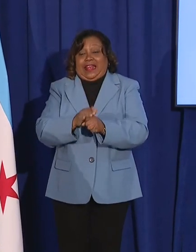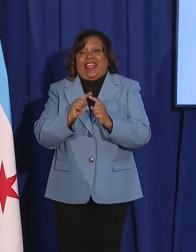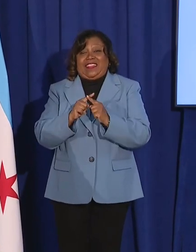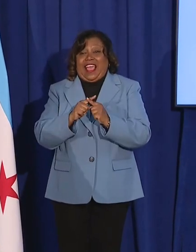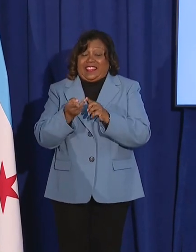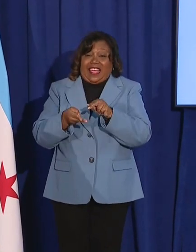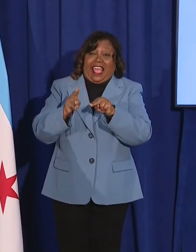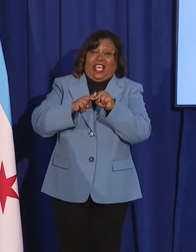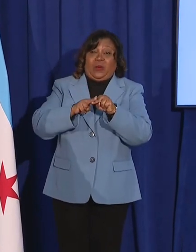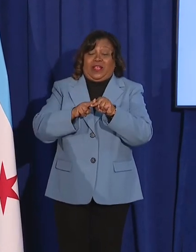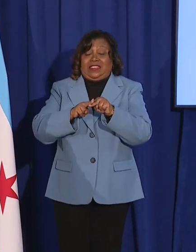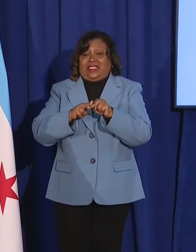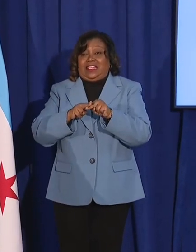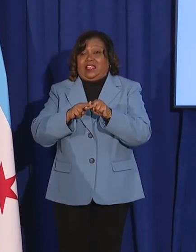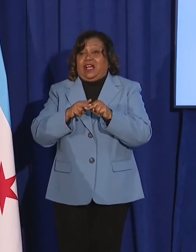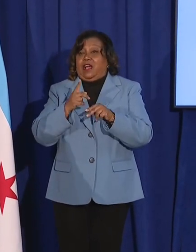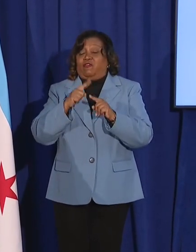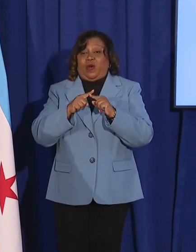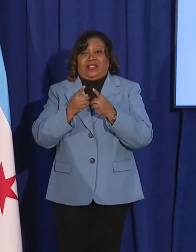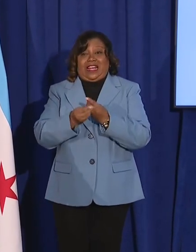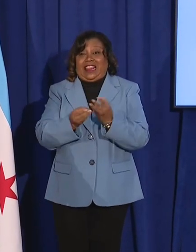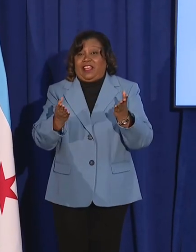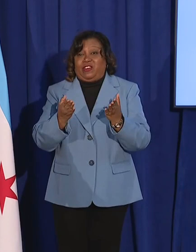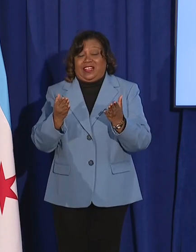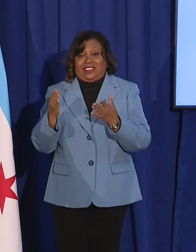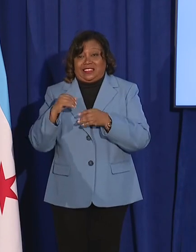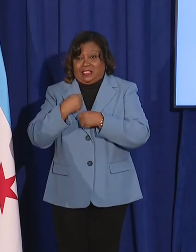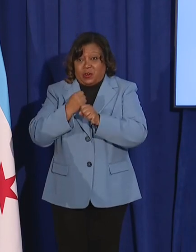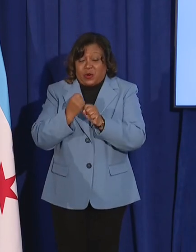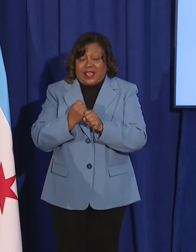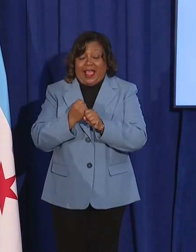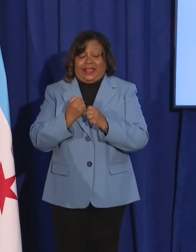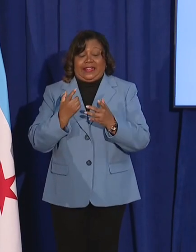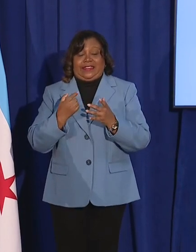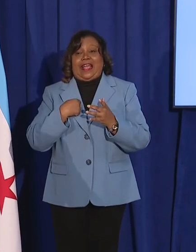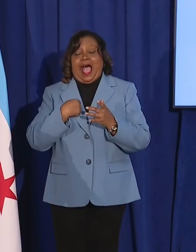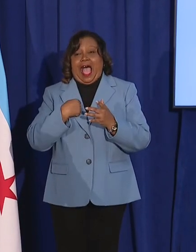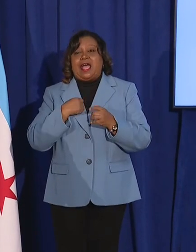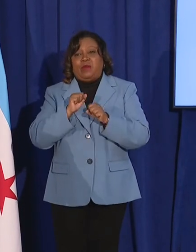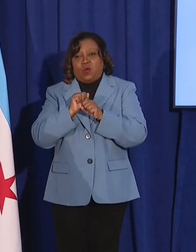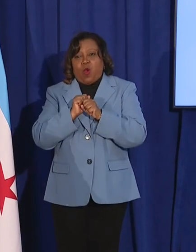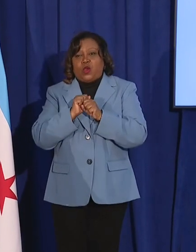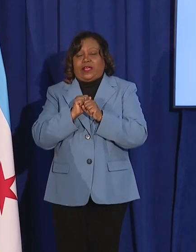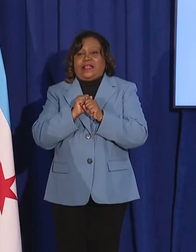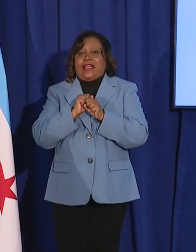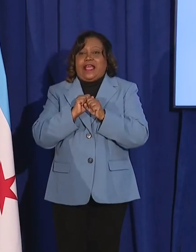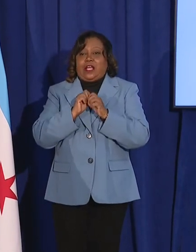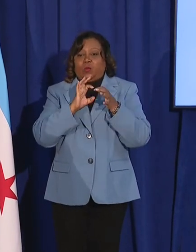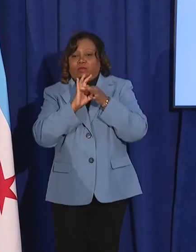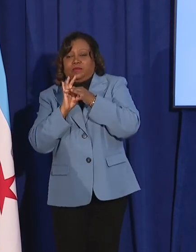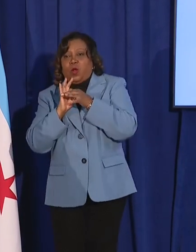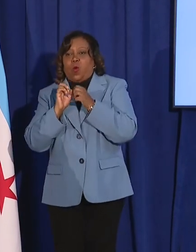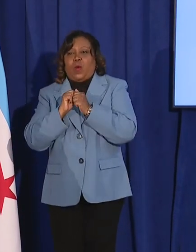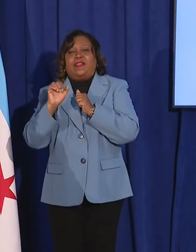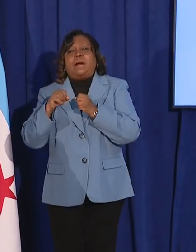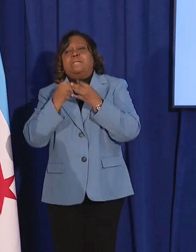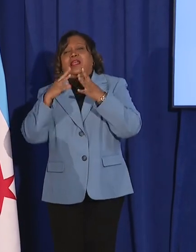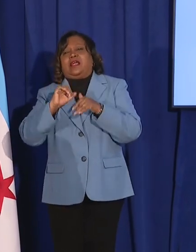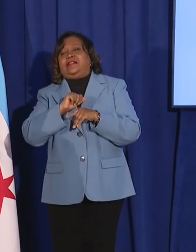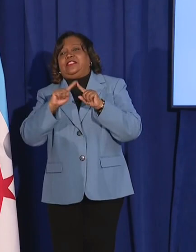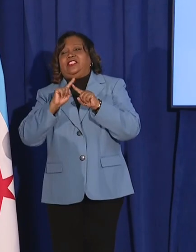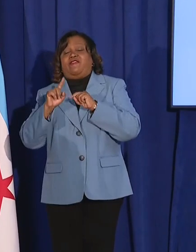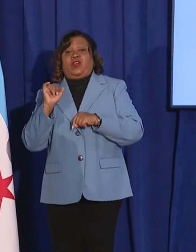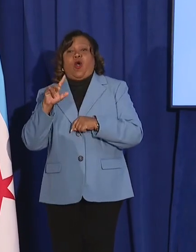the increased reliance on delivery has created, I will be working in concert with a number of